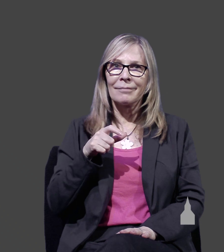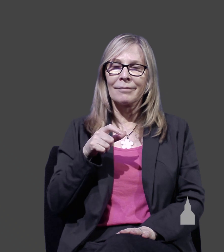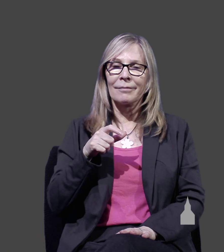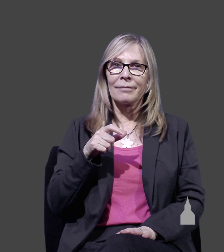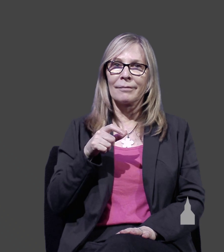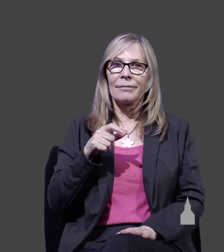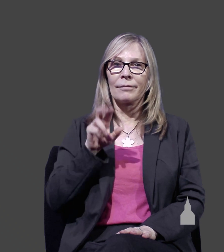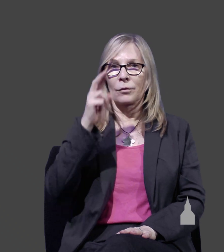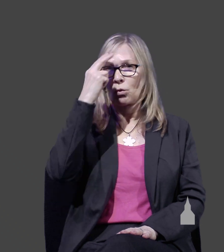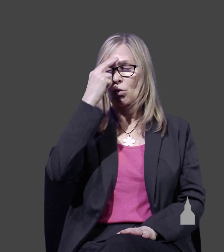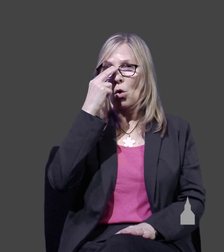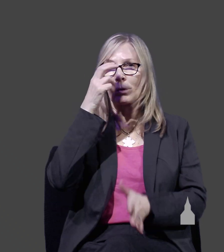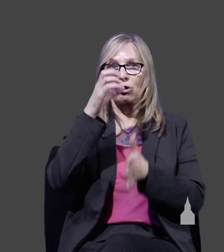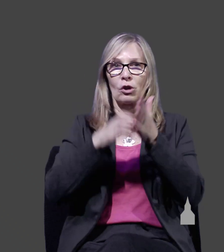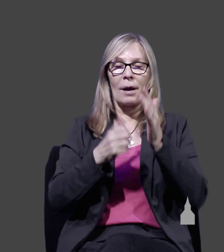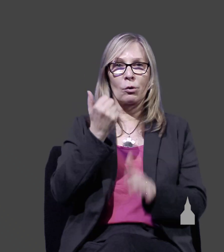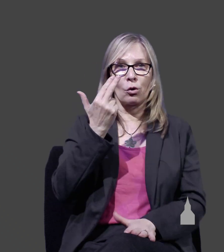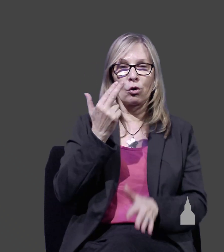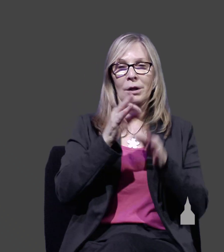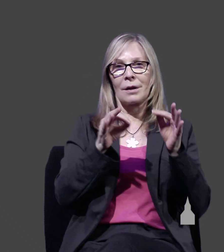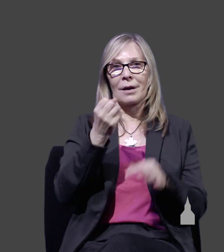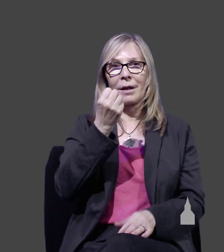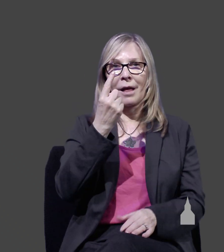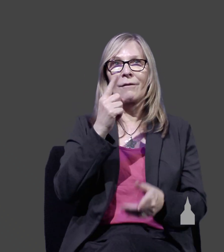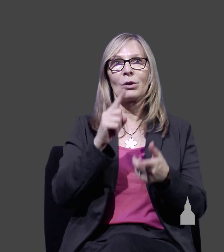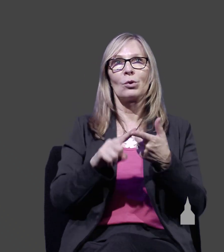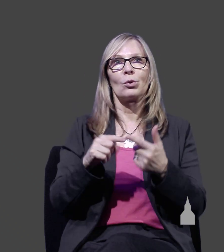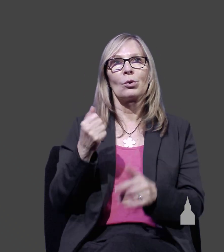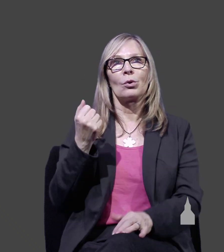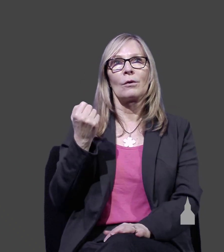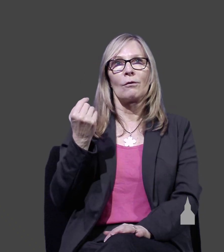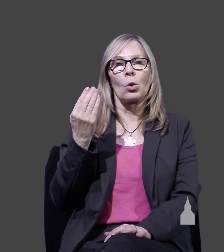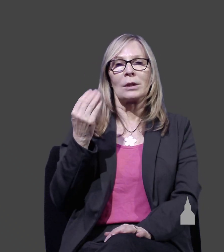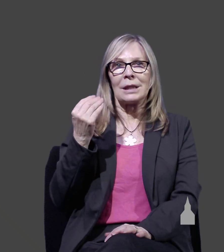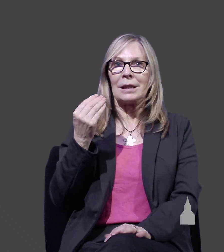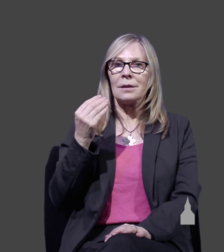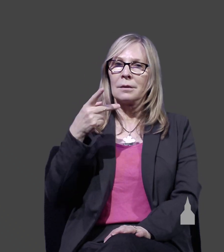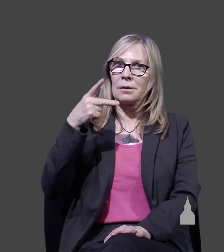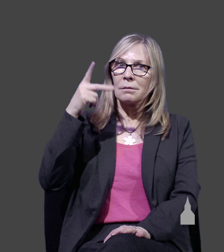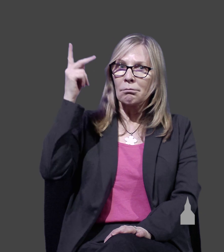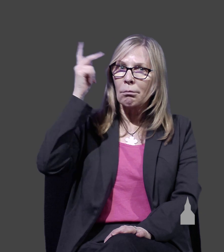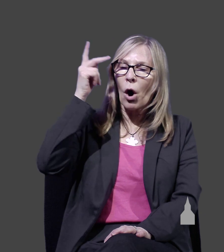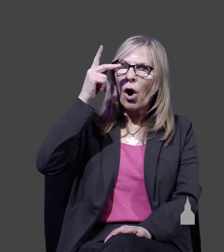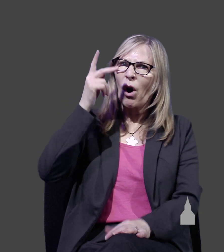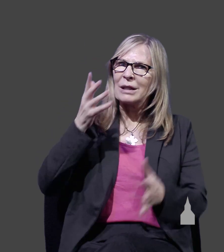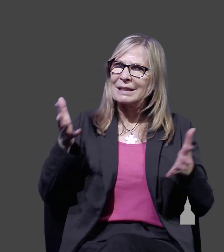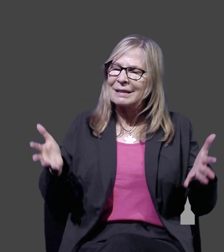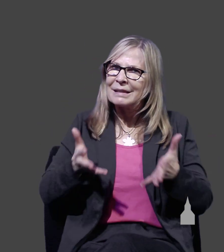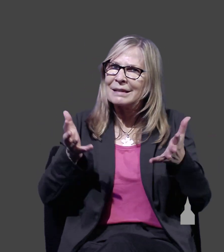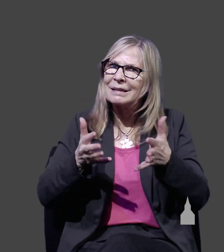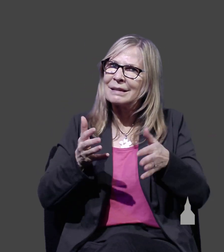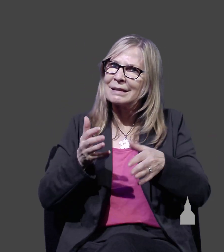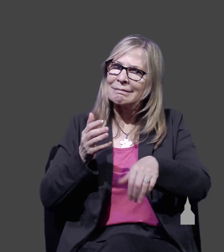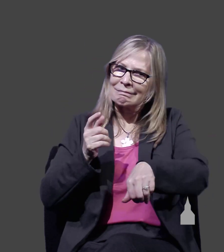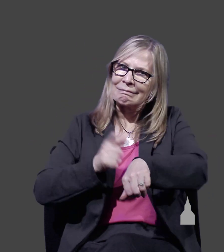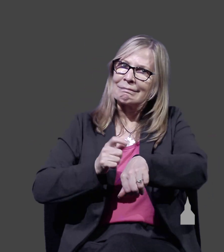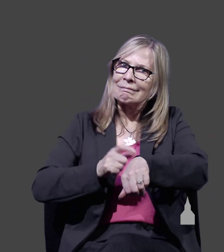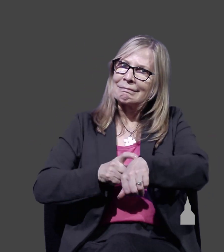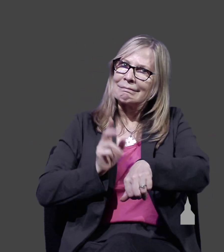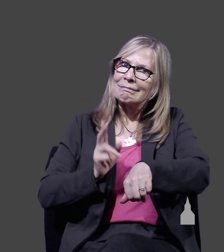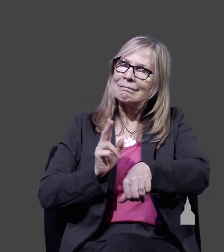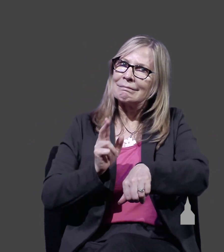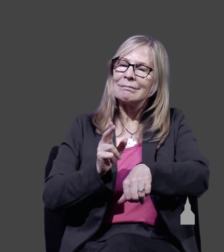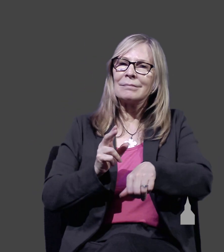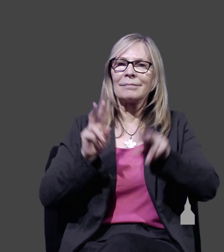Romans 13, 11 to 14, Paul there conveys something of the urgency given the hour in which we live.